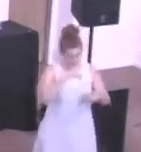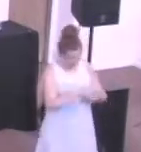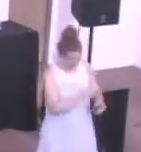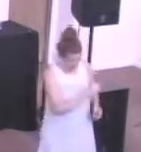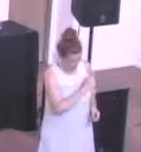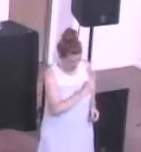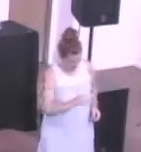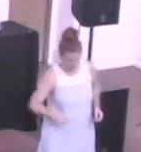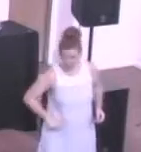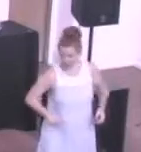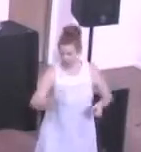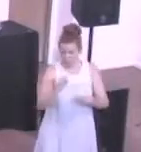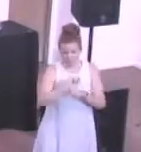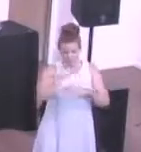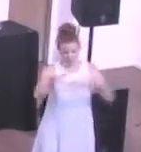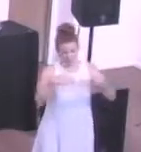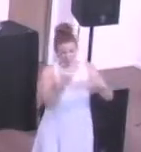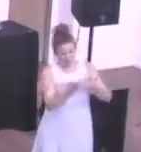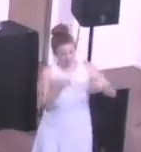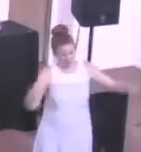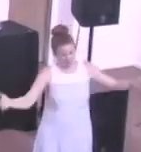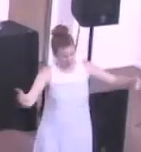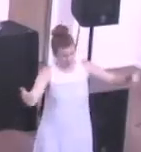Lord. With